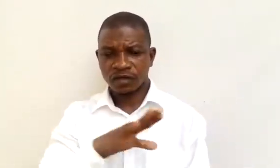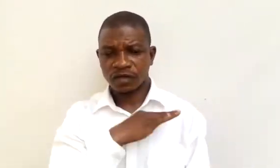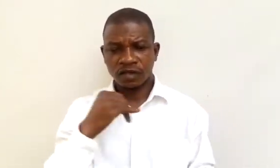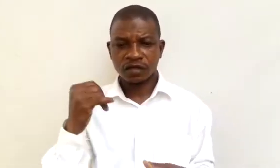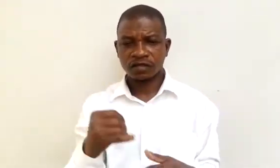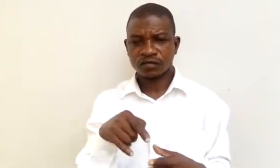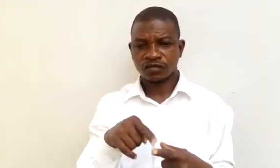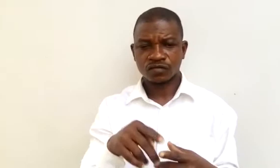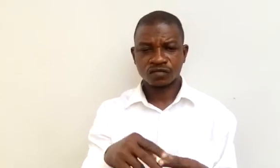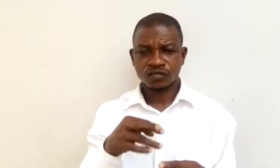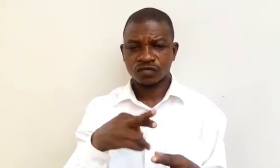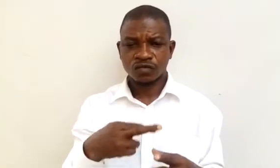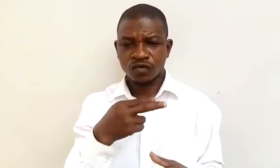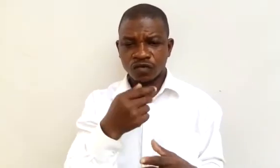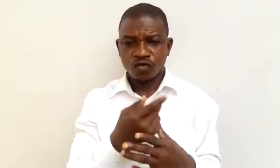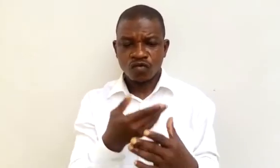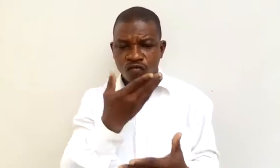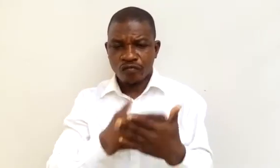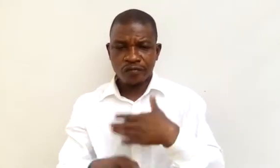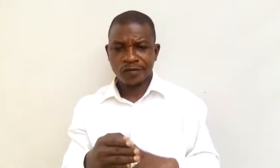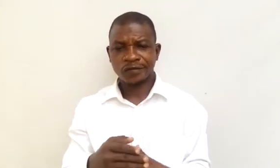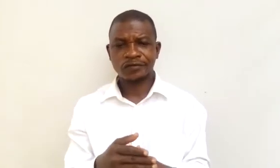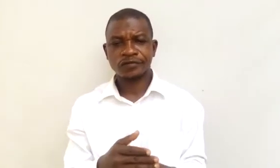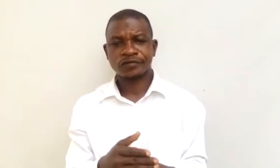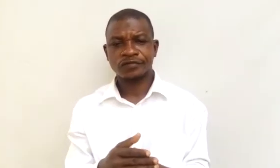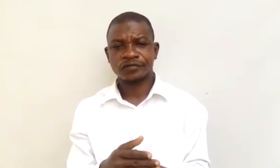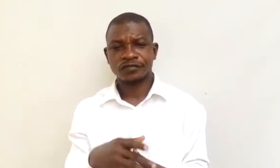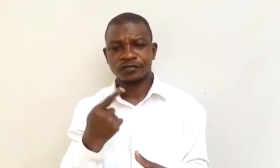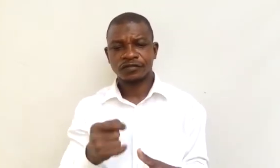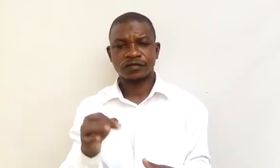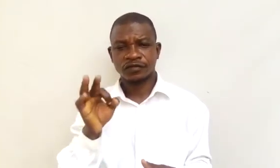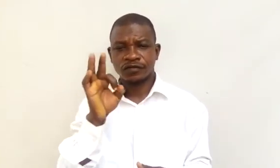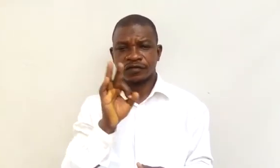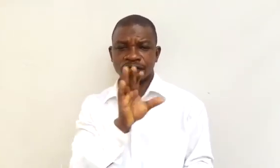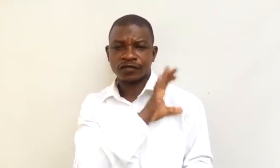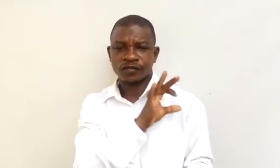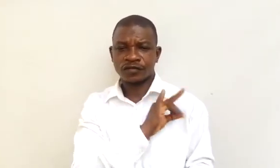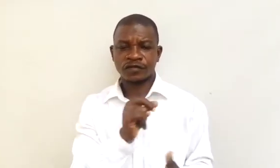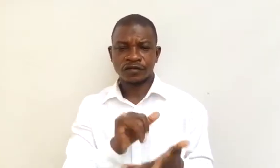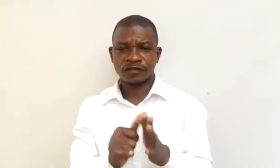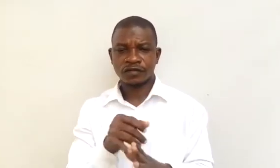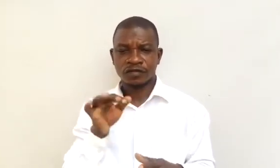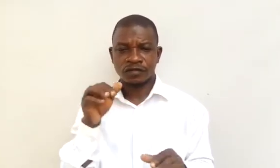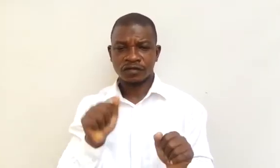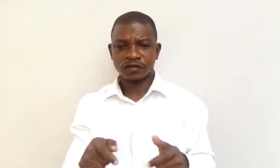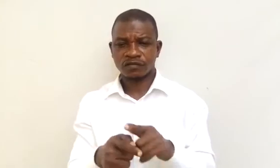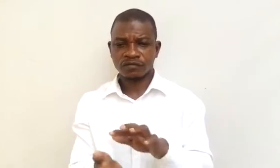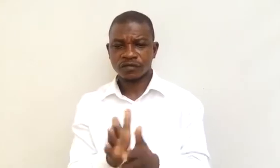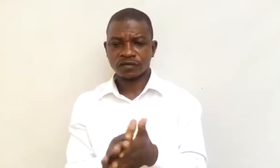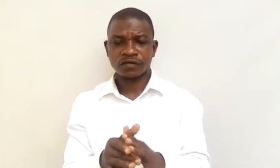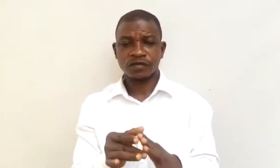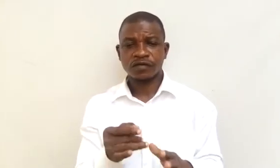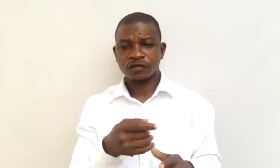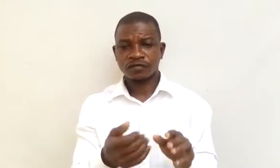to reproduce. The features that become changed or modified in the